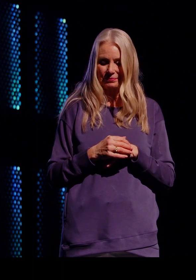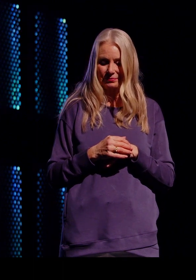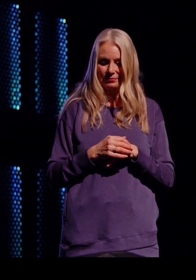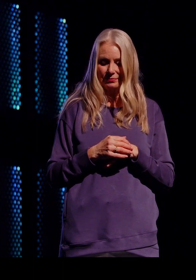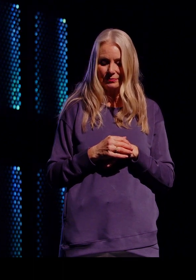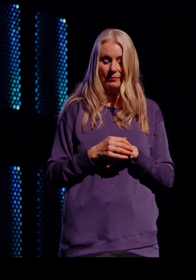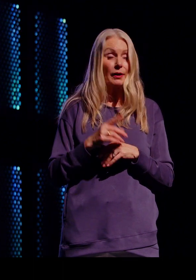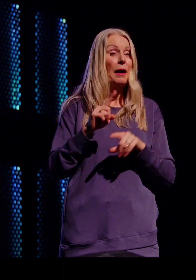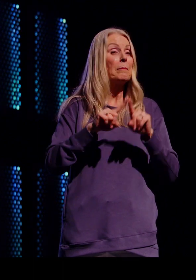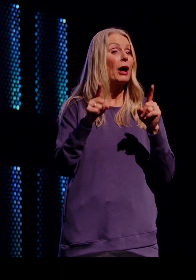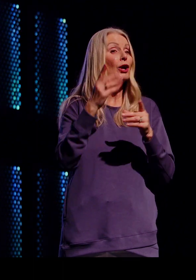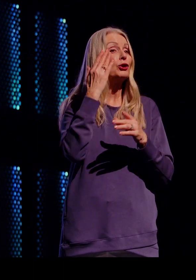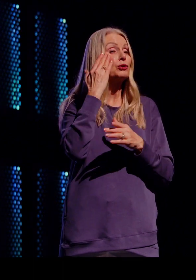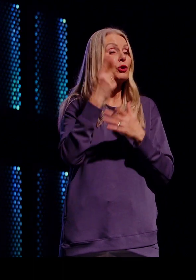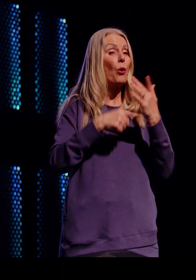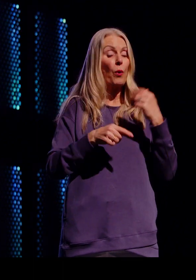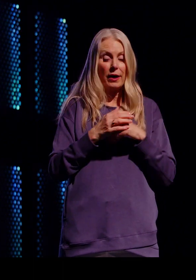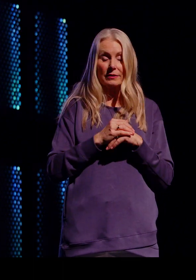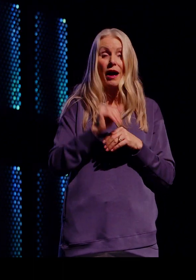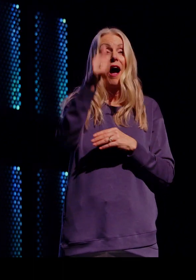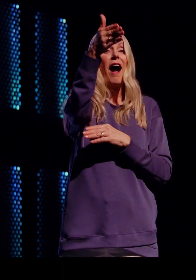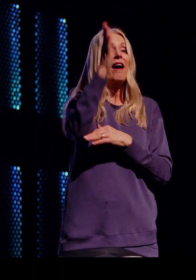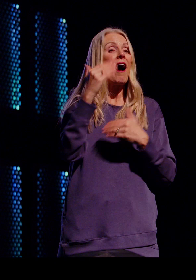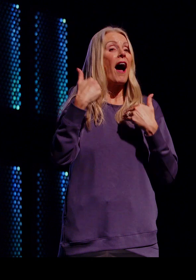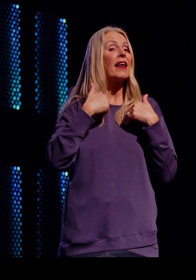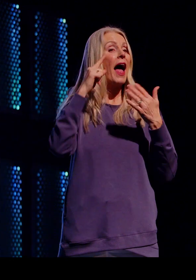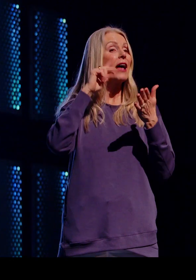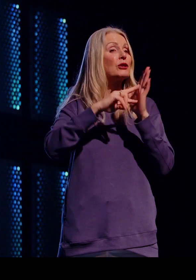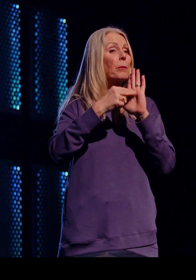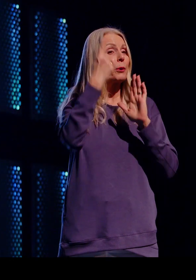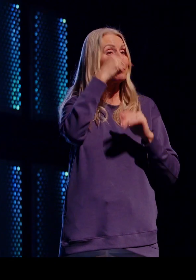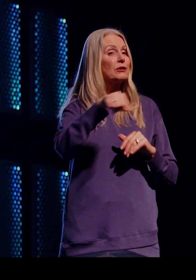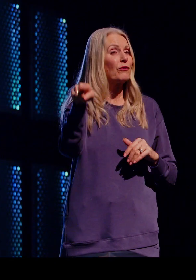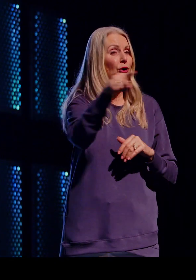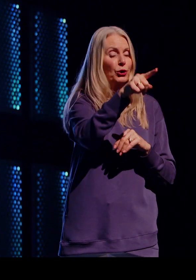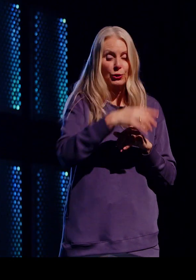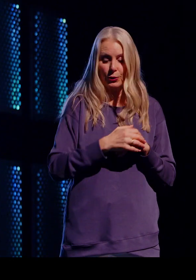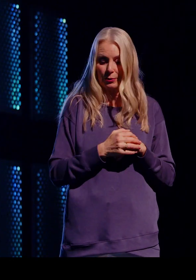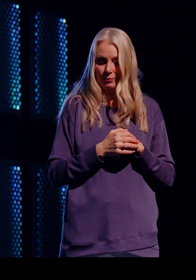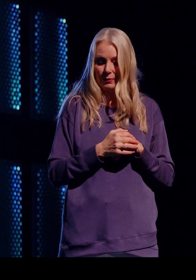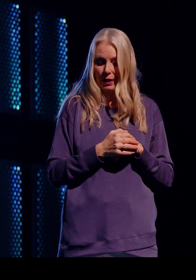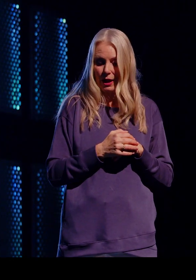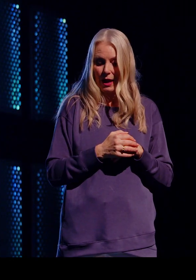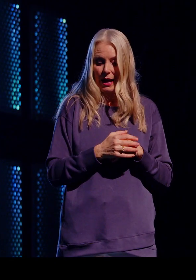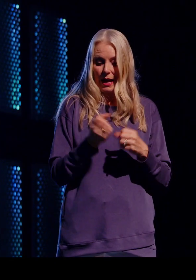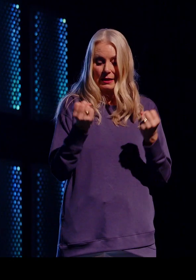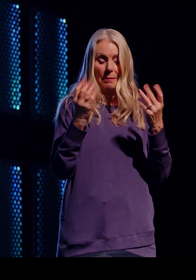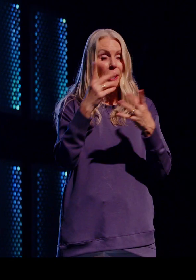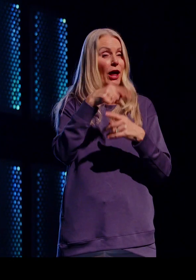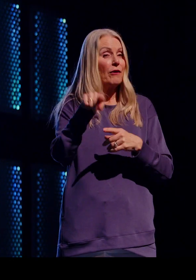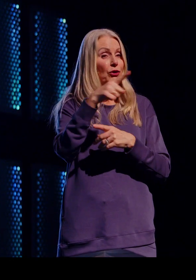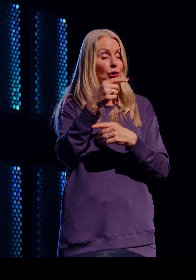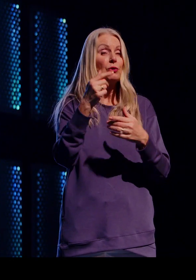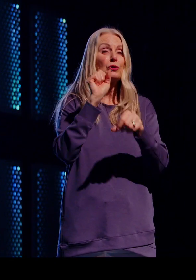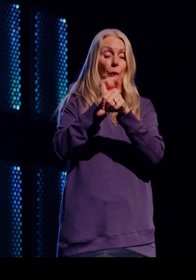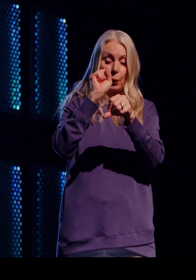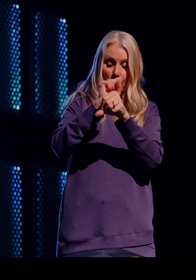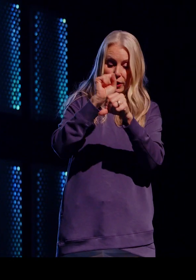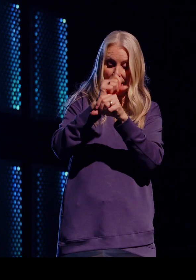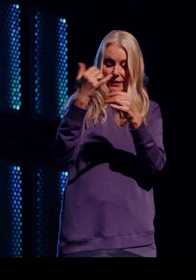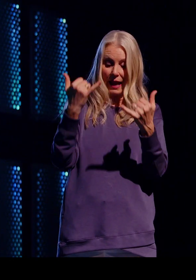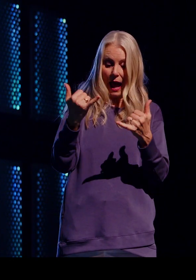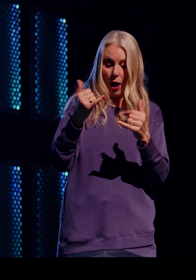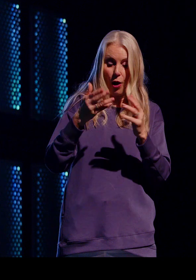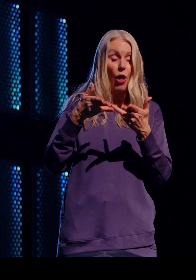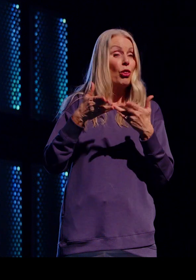But you know what? God has a purpose for you today. Sometimes you may go to your jobs and things are not working out the way